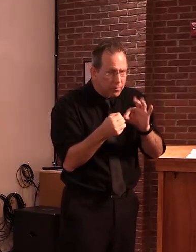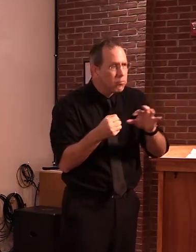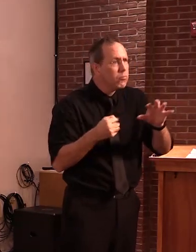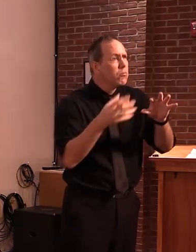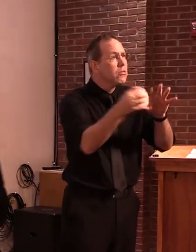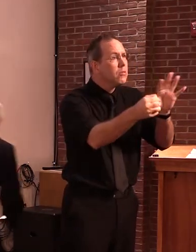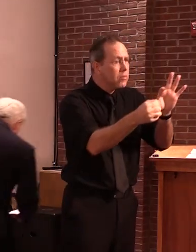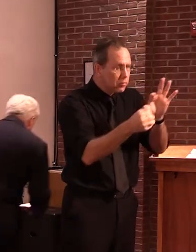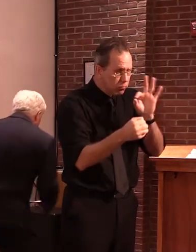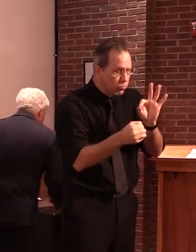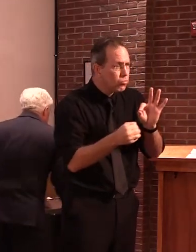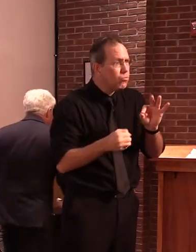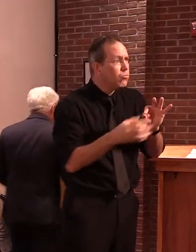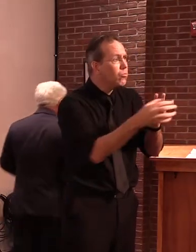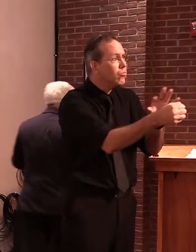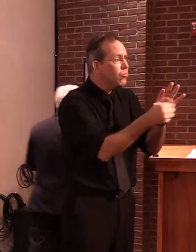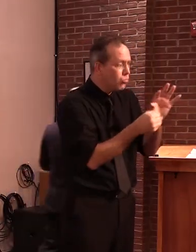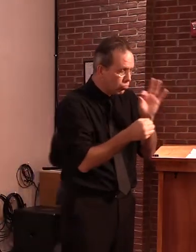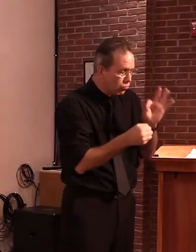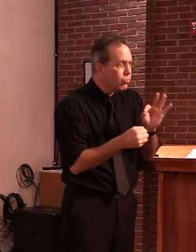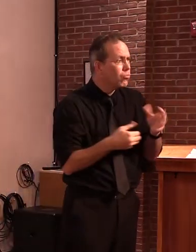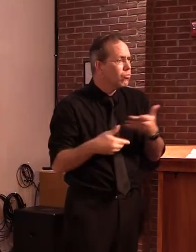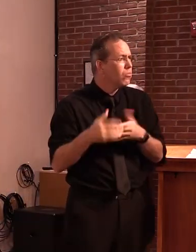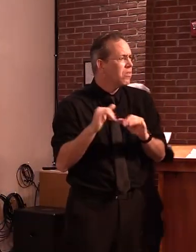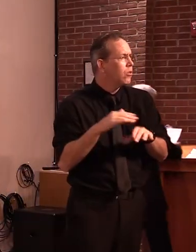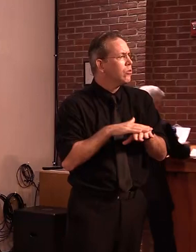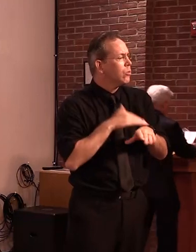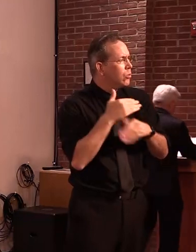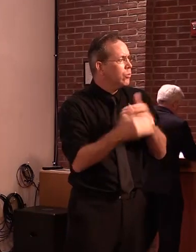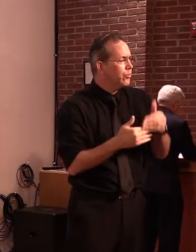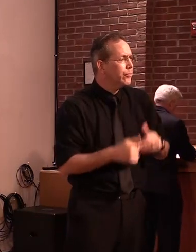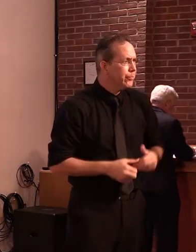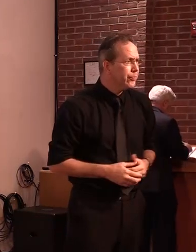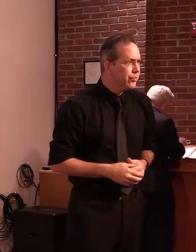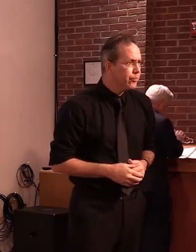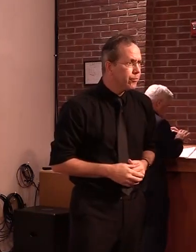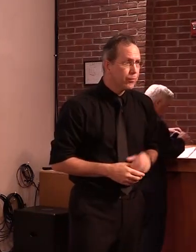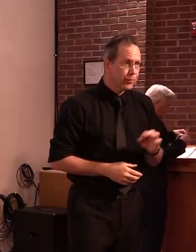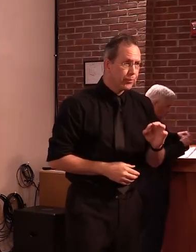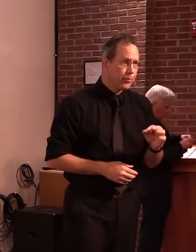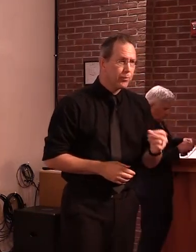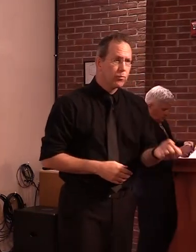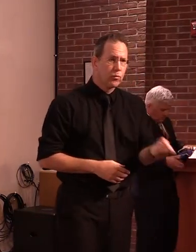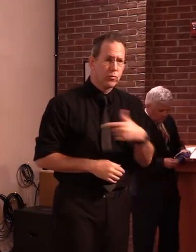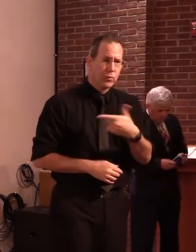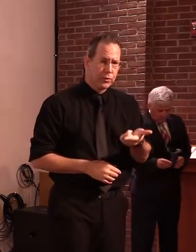Okay, we'll go to the phones now. Katie Jickling, DT Digger.